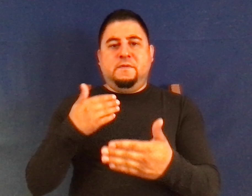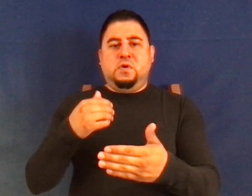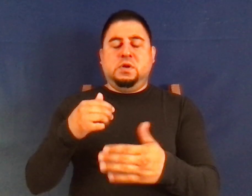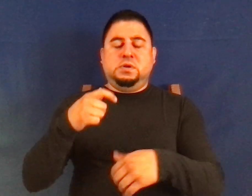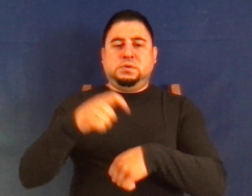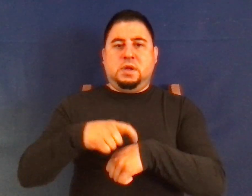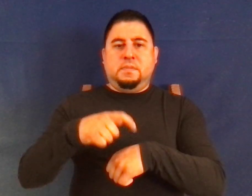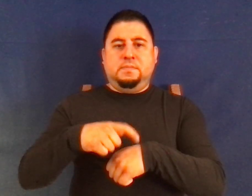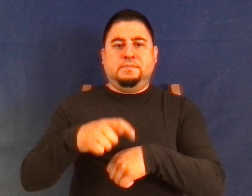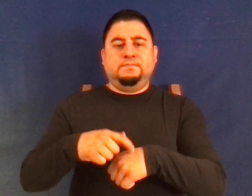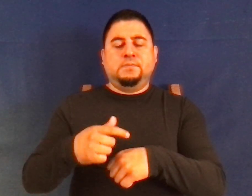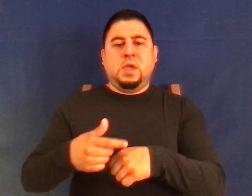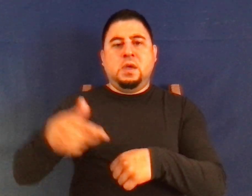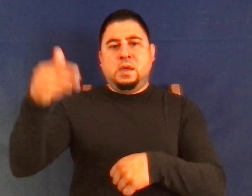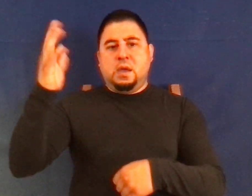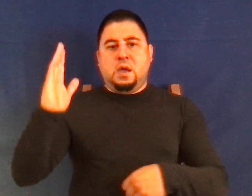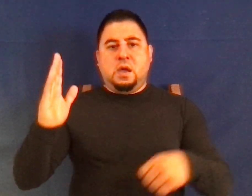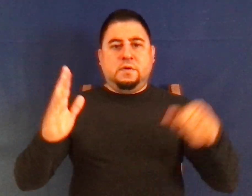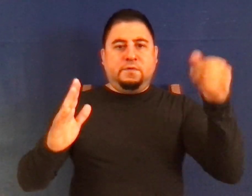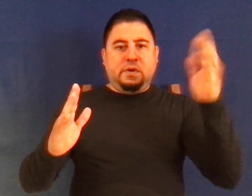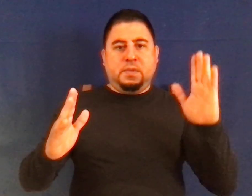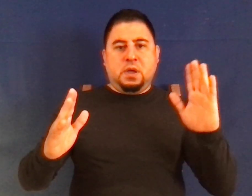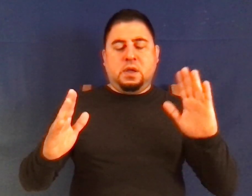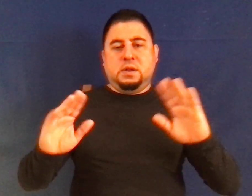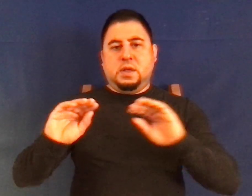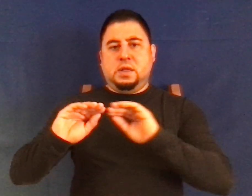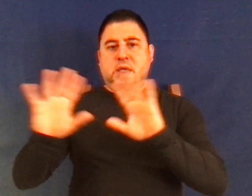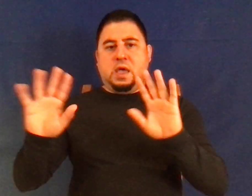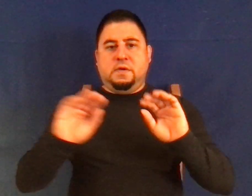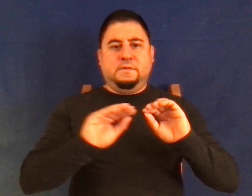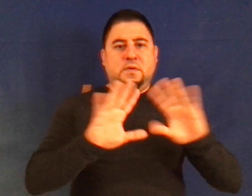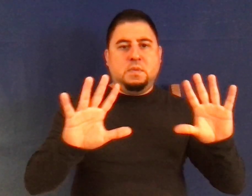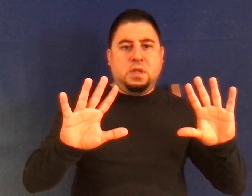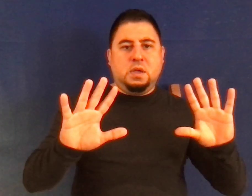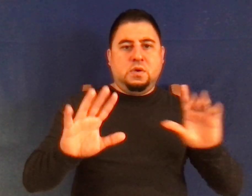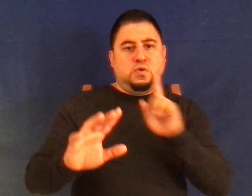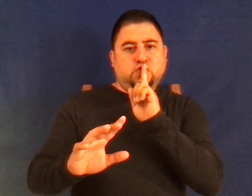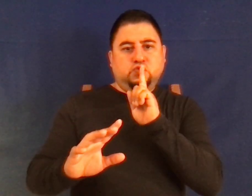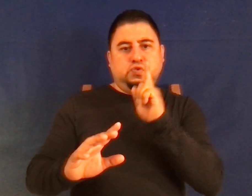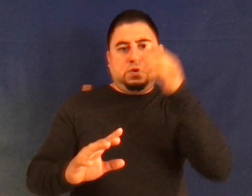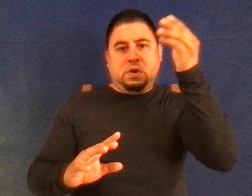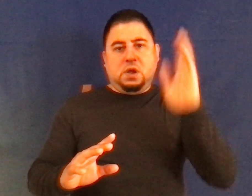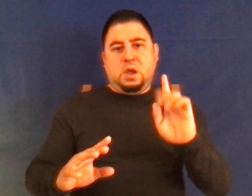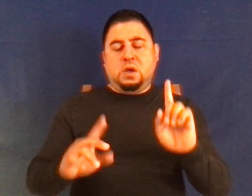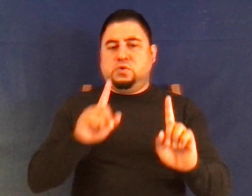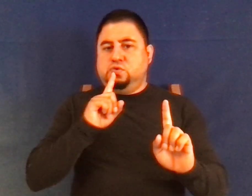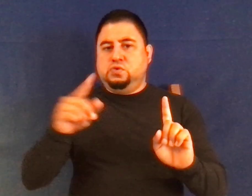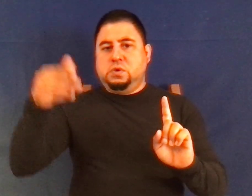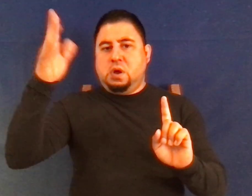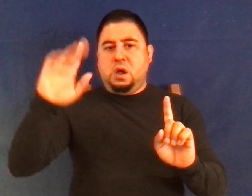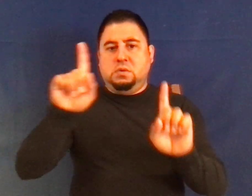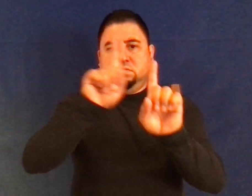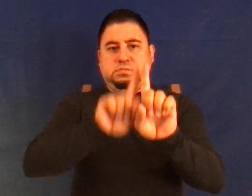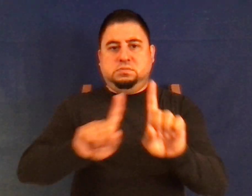all ages, God from God, light from light, true God from true God, begotten, not